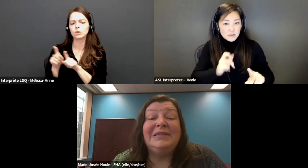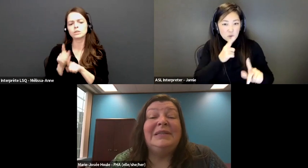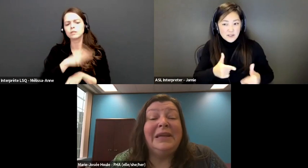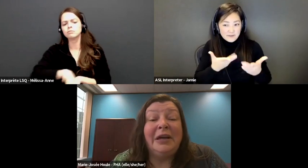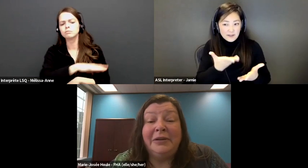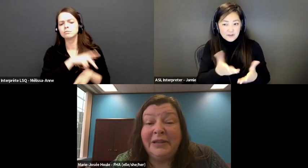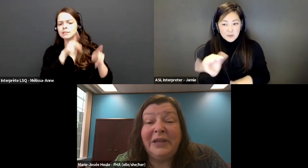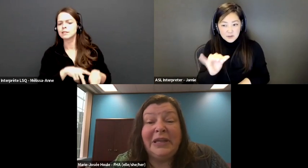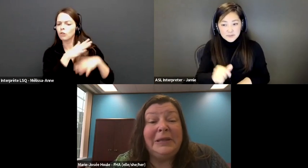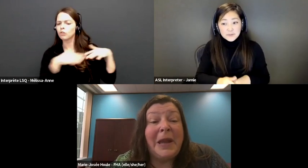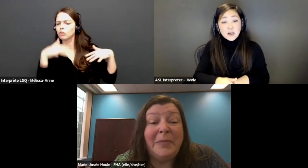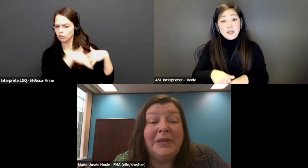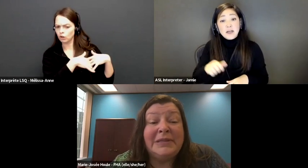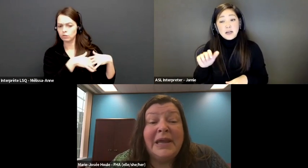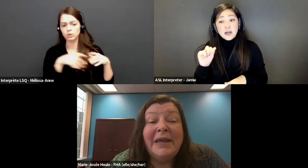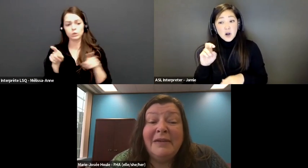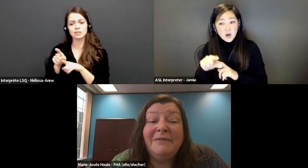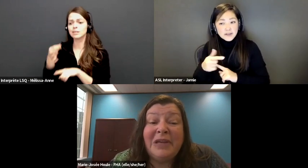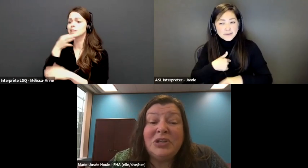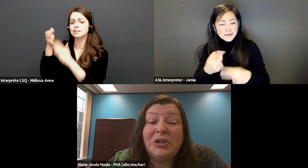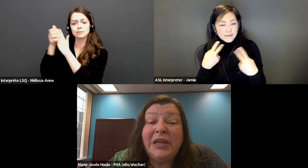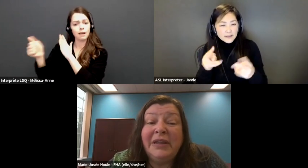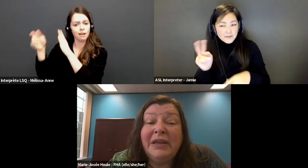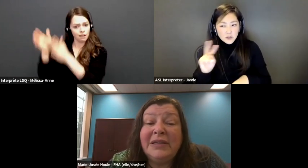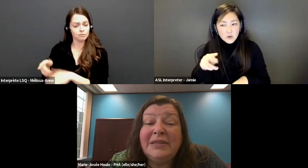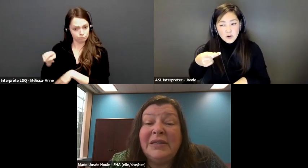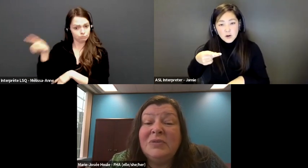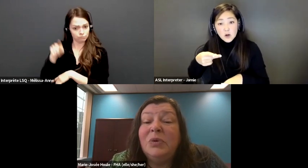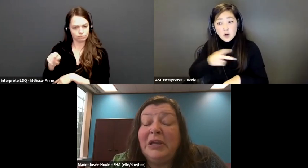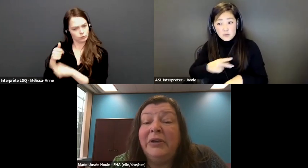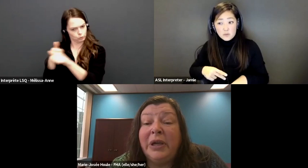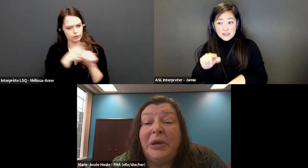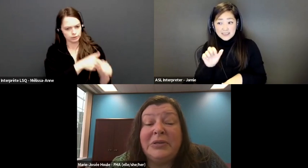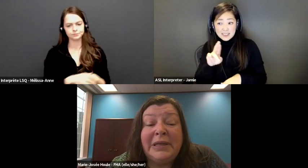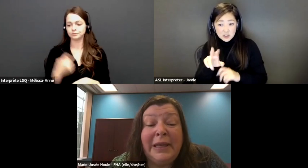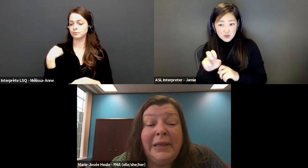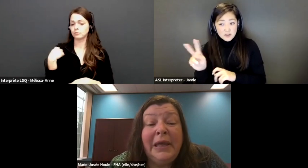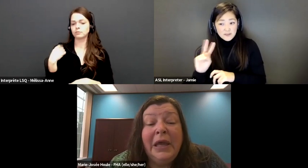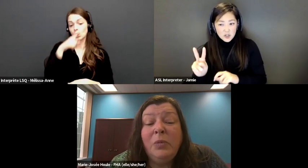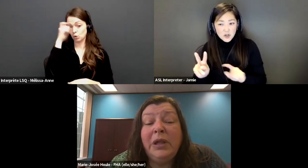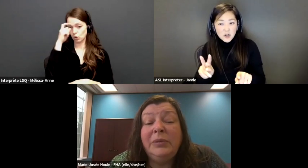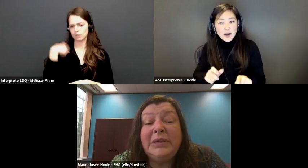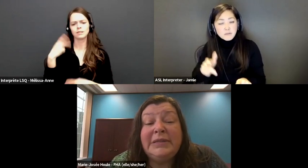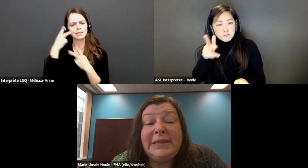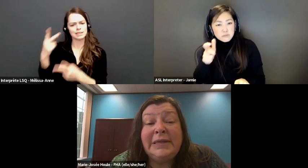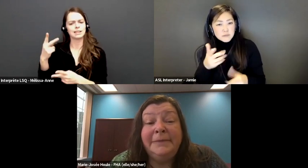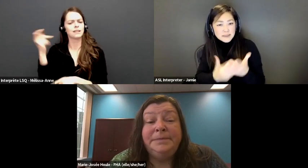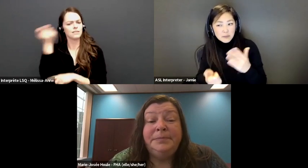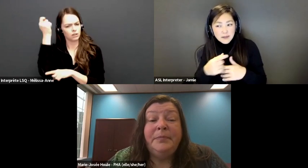residents living in encampments that feature in the case studies we'll be hearing about today. And while in